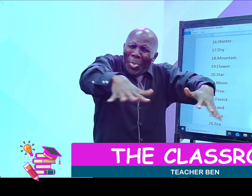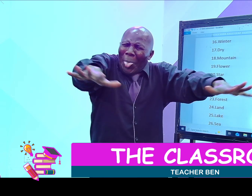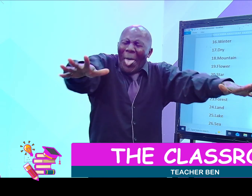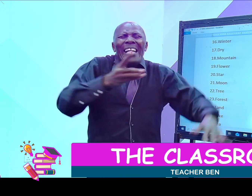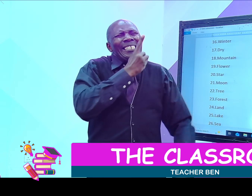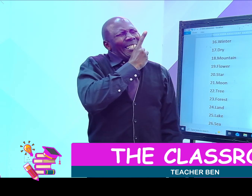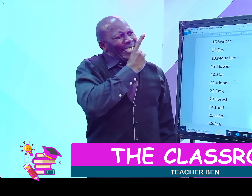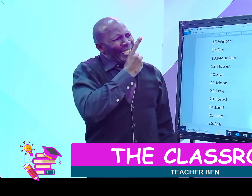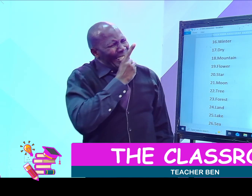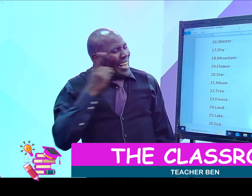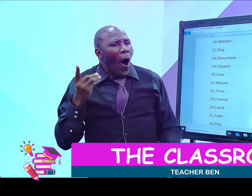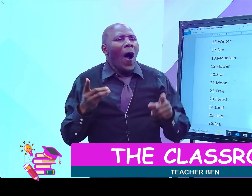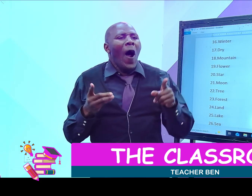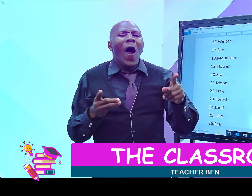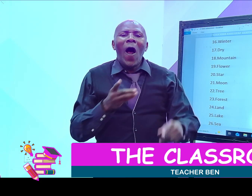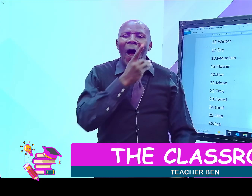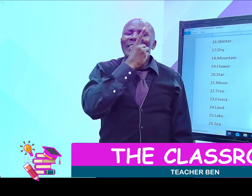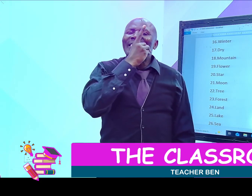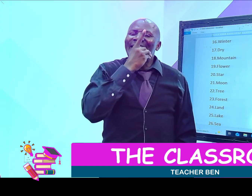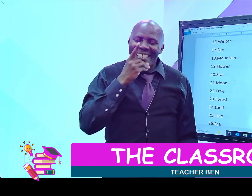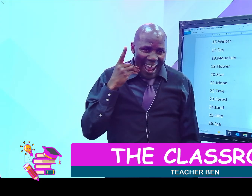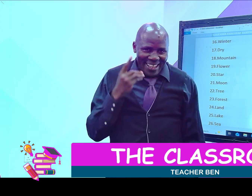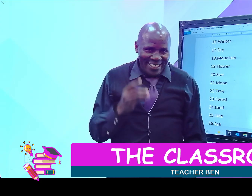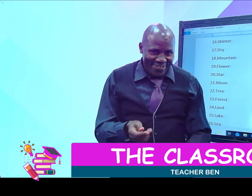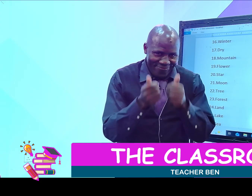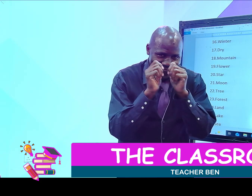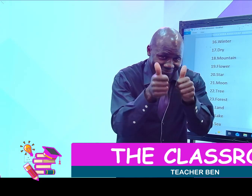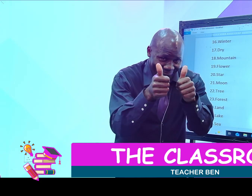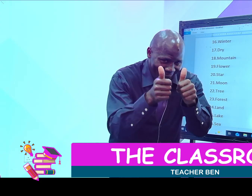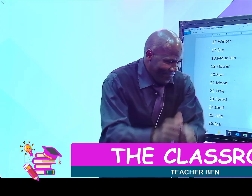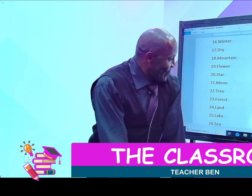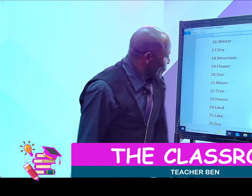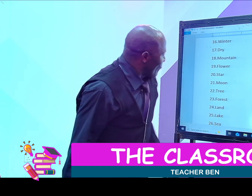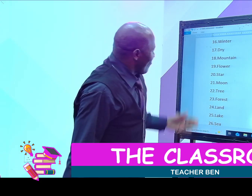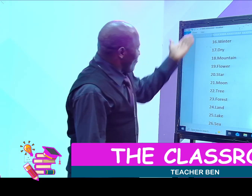or there's no rain, that is when we sign dry.